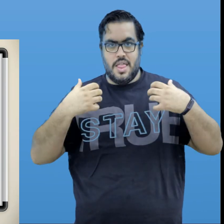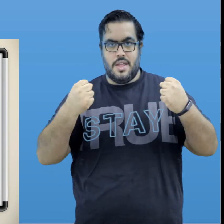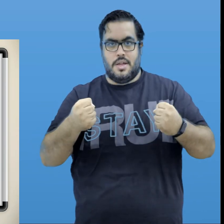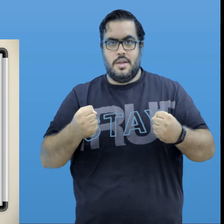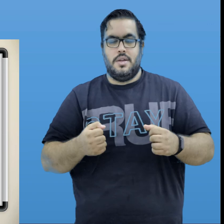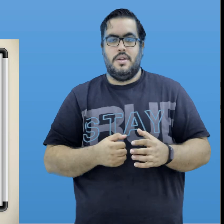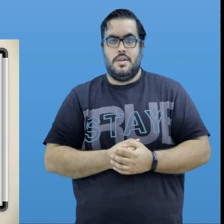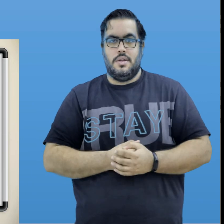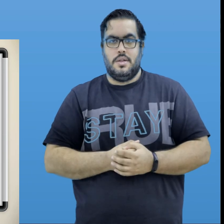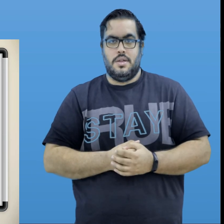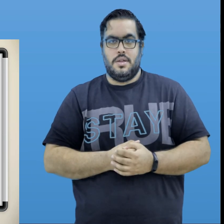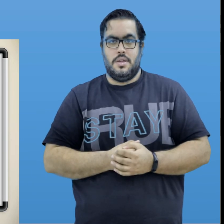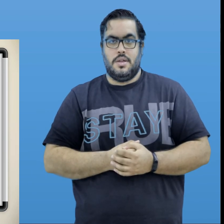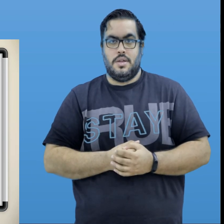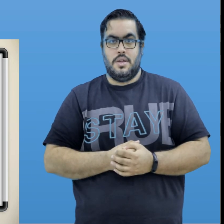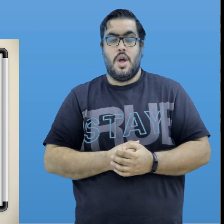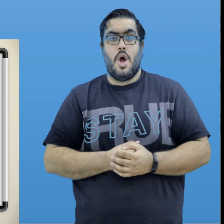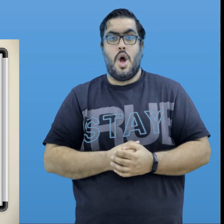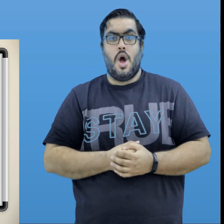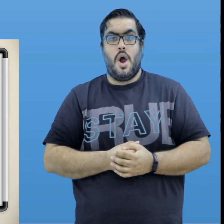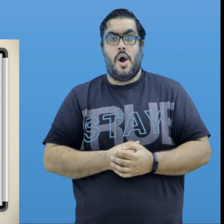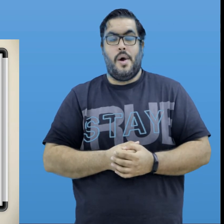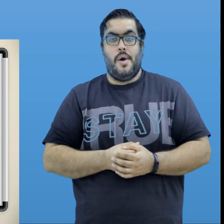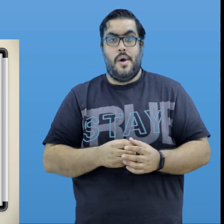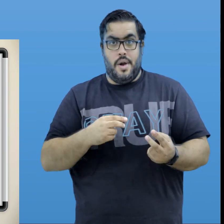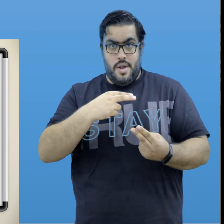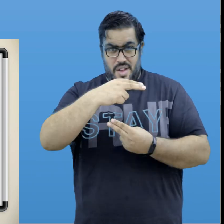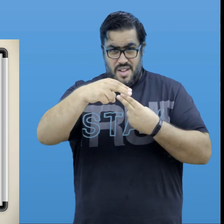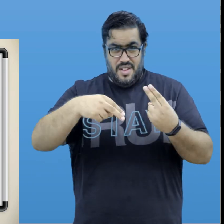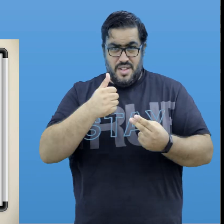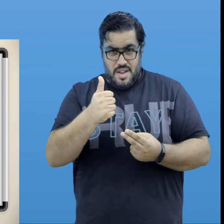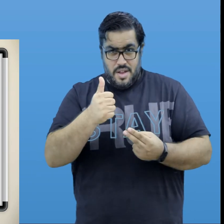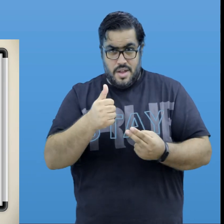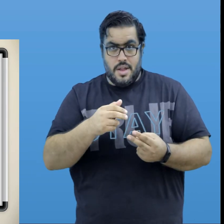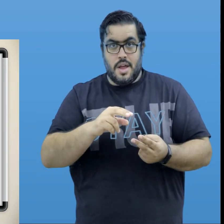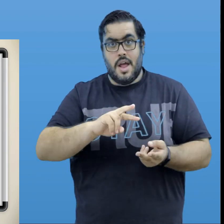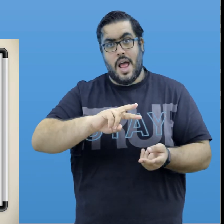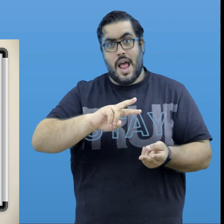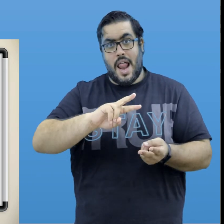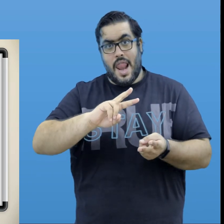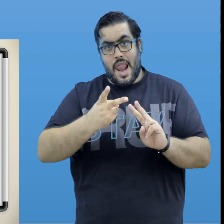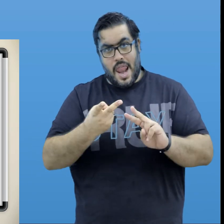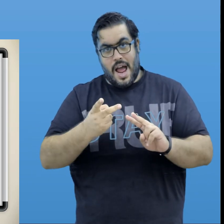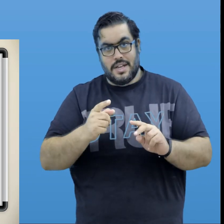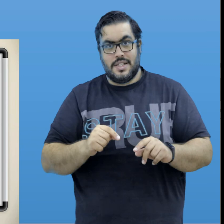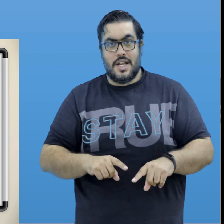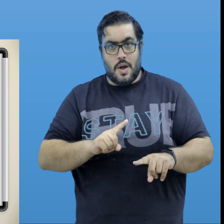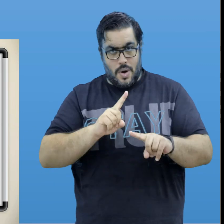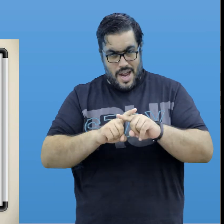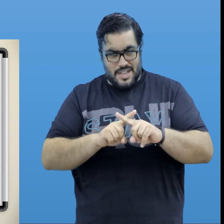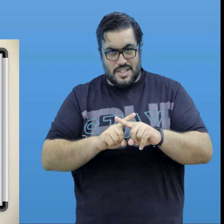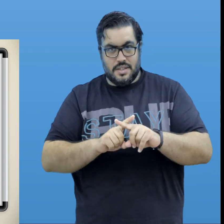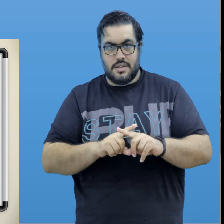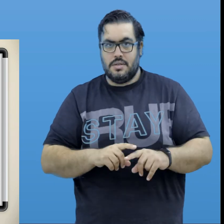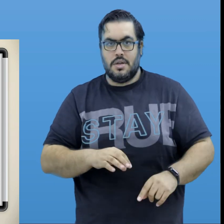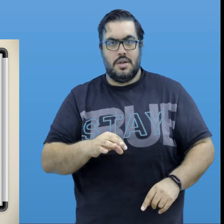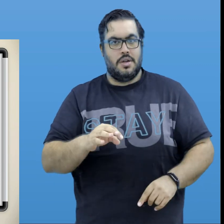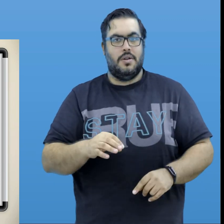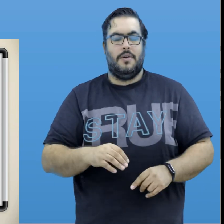to the context. So audience is rejected. We're going to use following. So here we